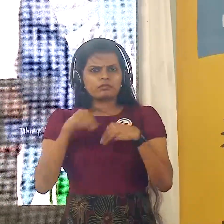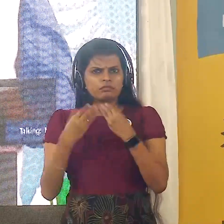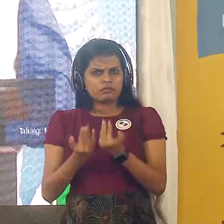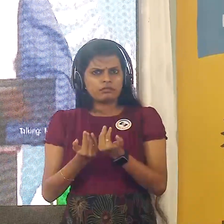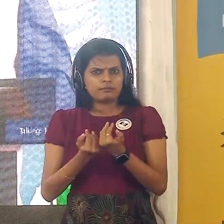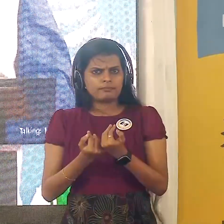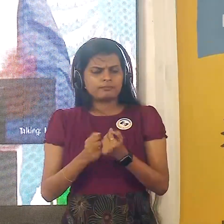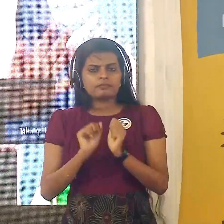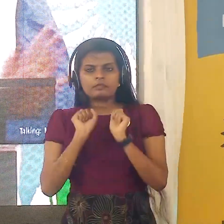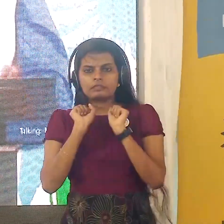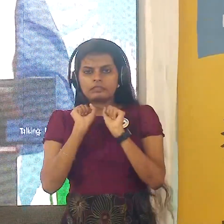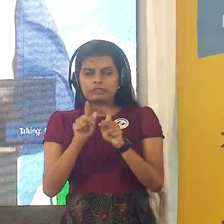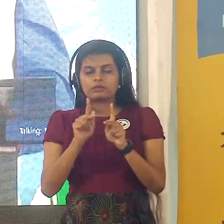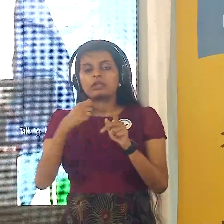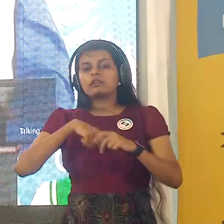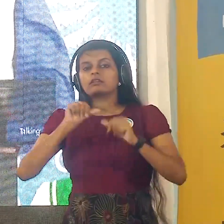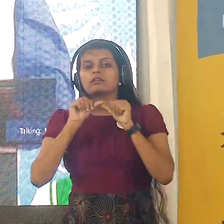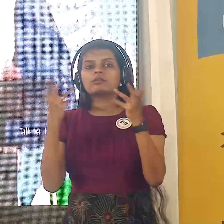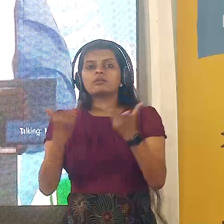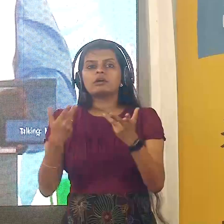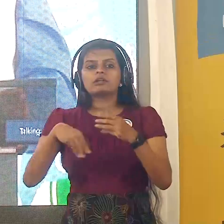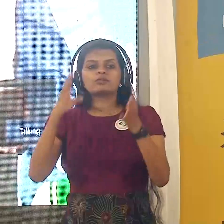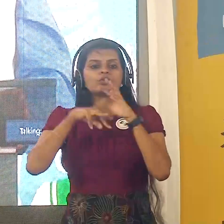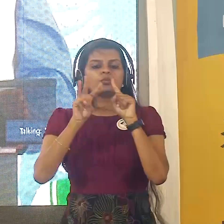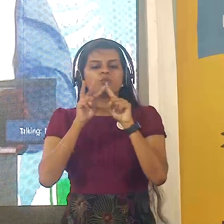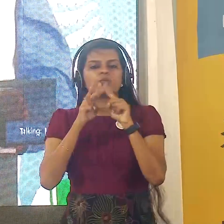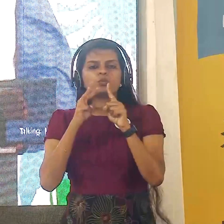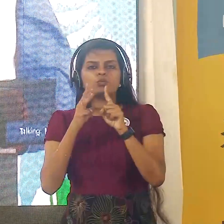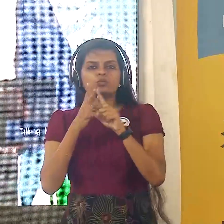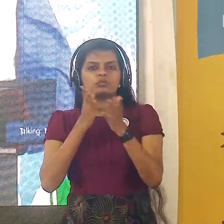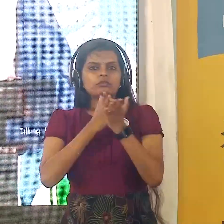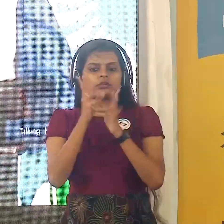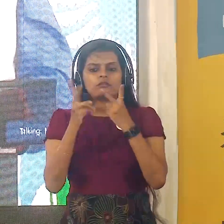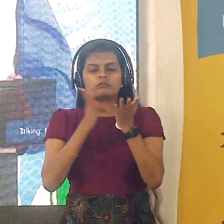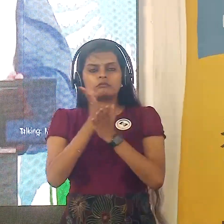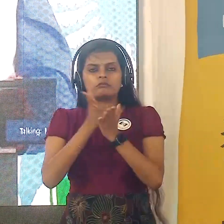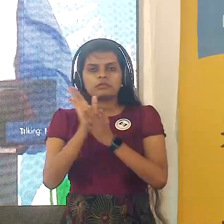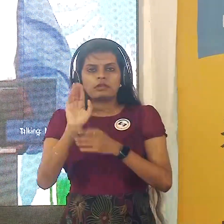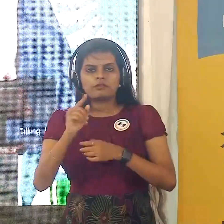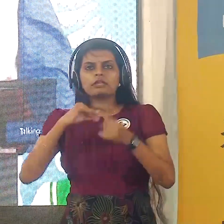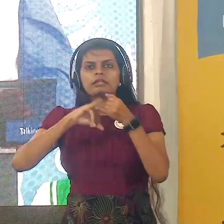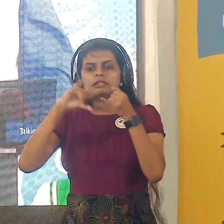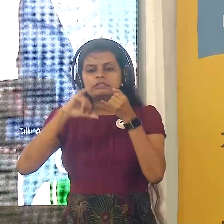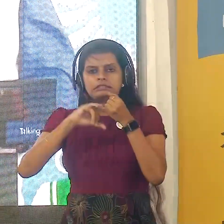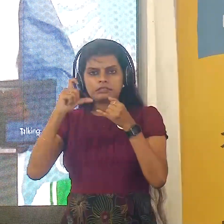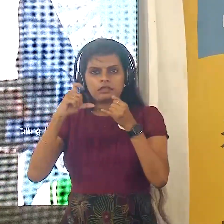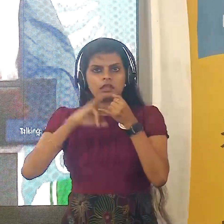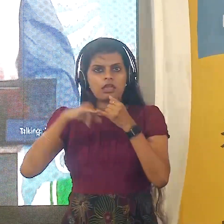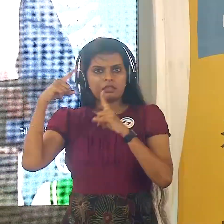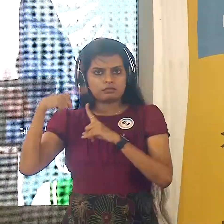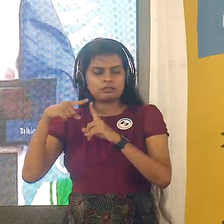respond. There are 3 different issues. One, the needs of the SCs and STs